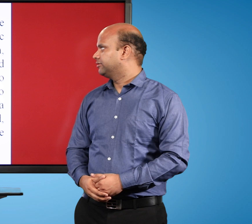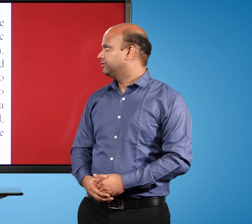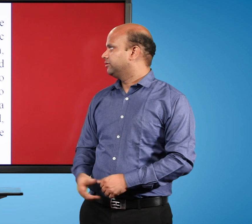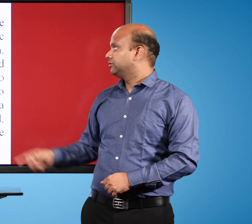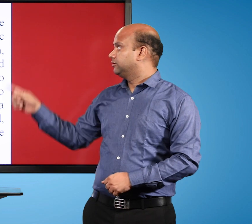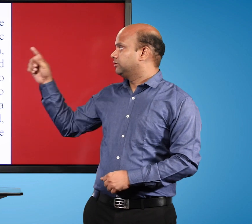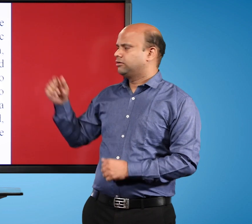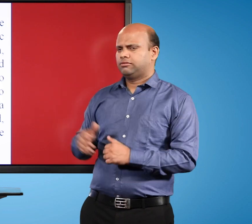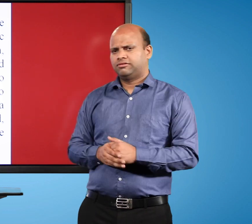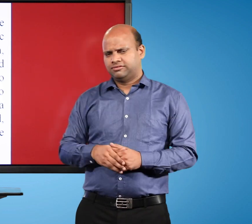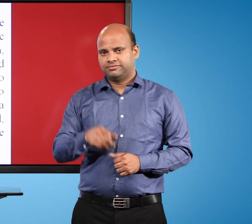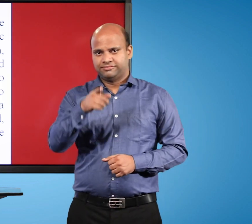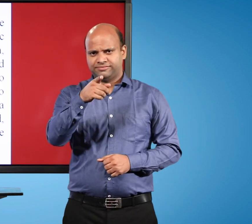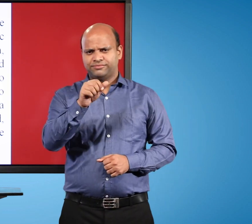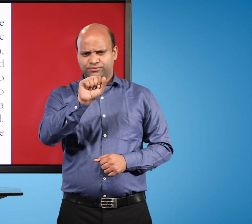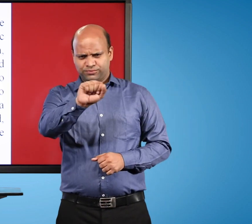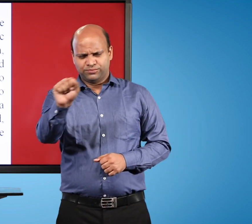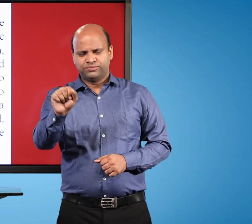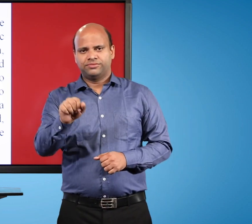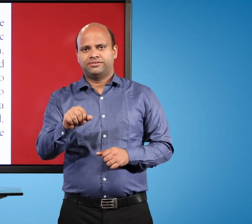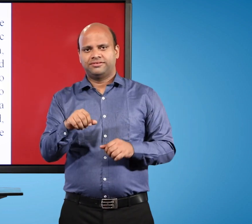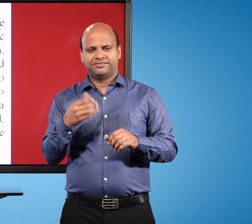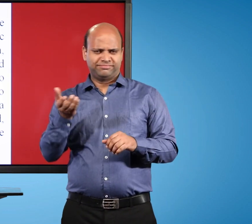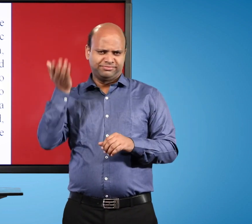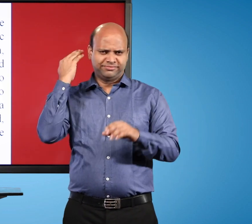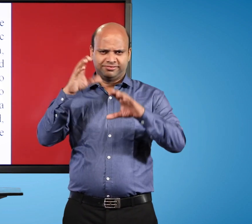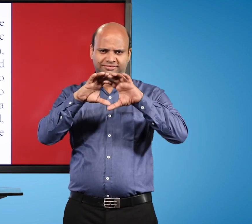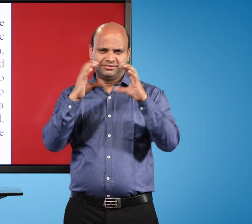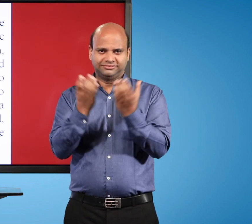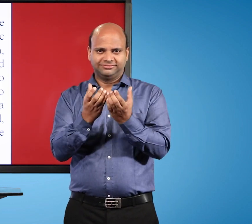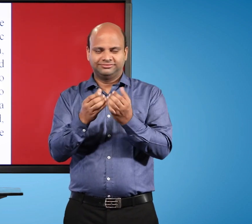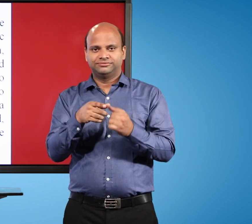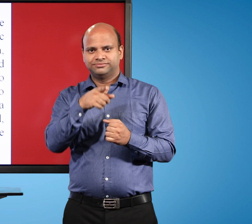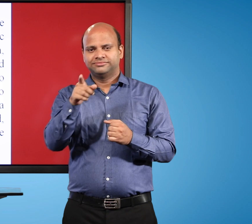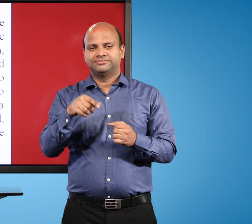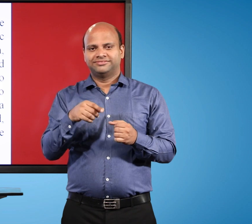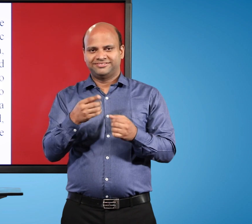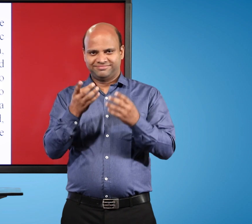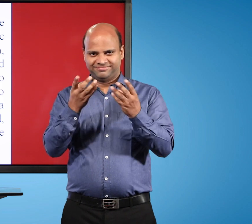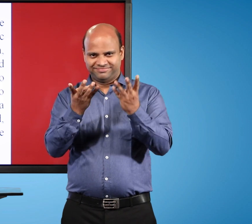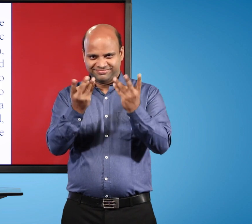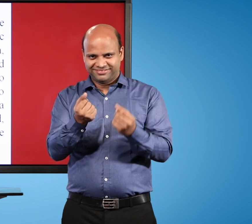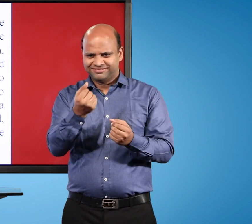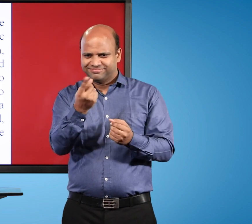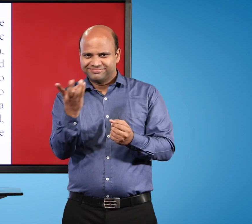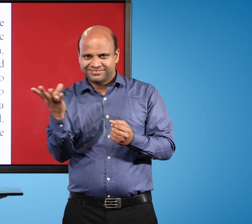In your previous classes, you have learned to perform all the basic operations like